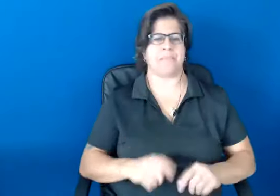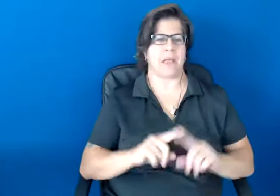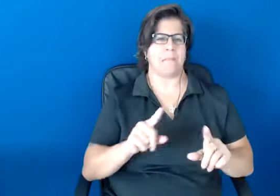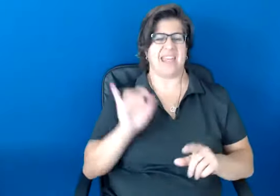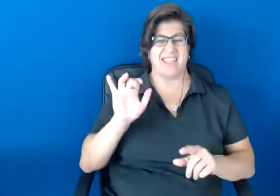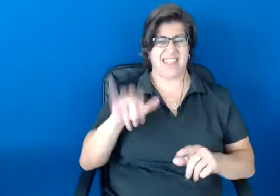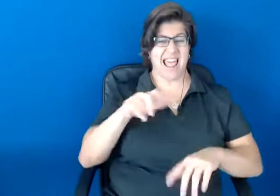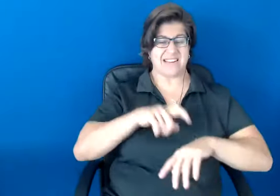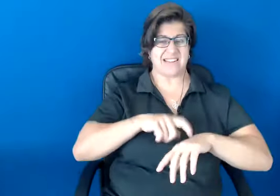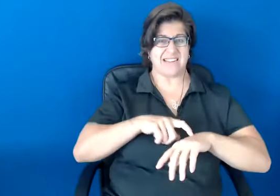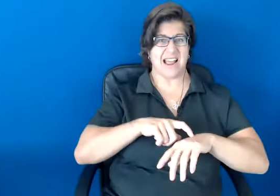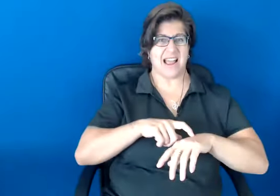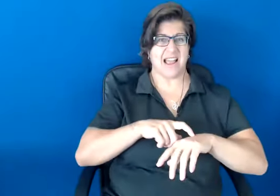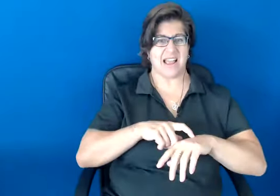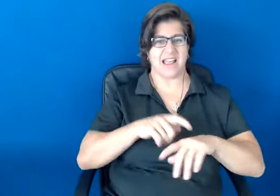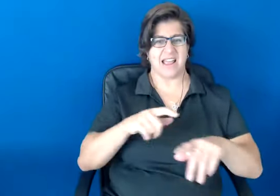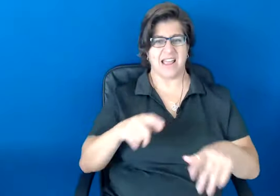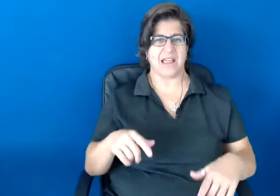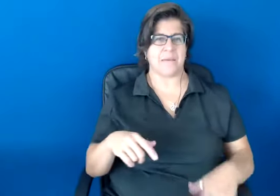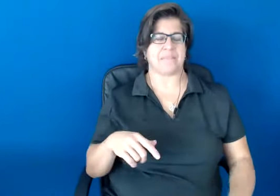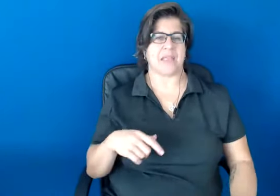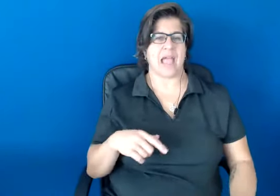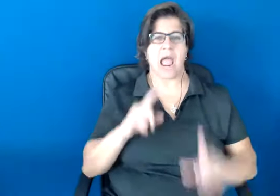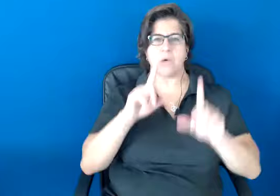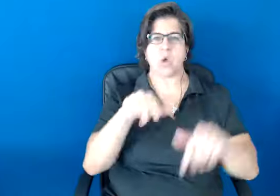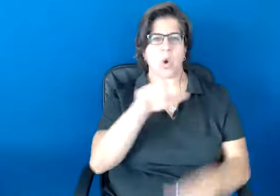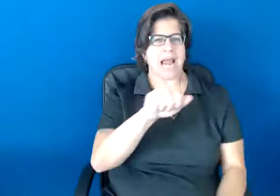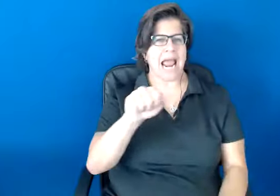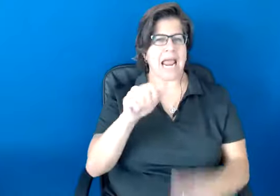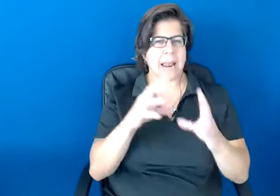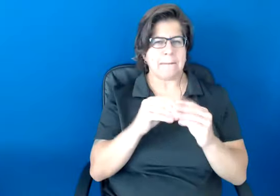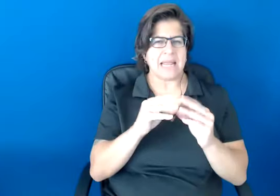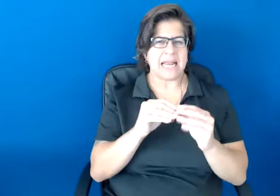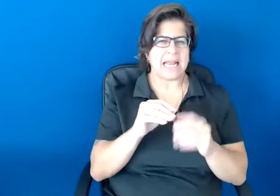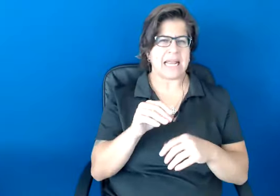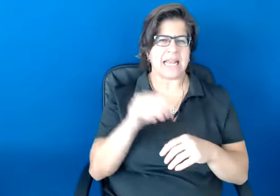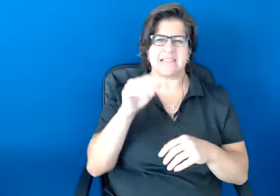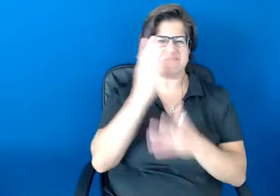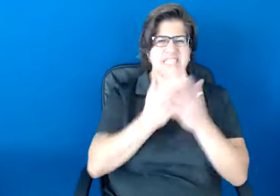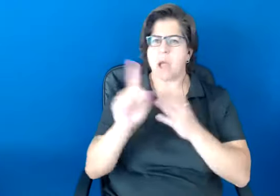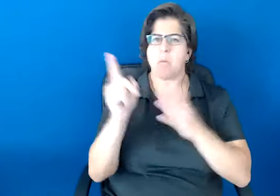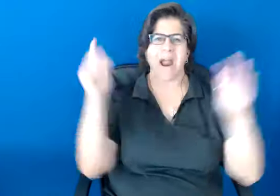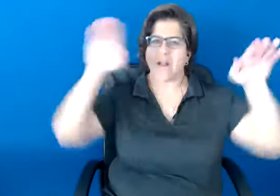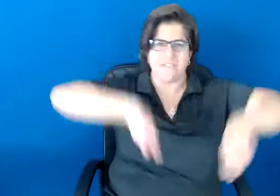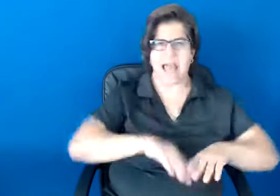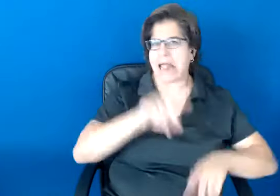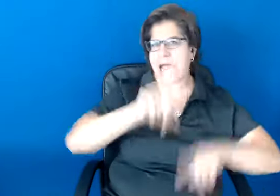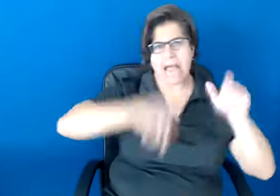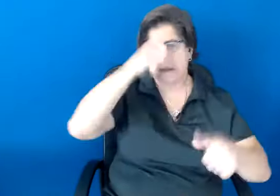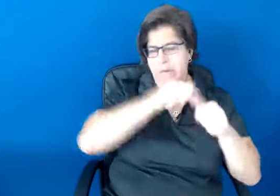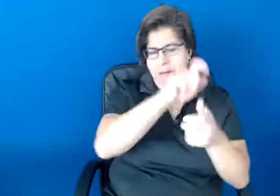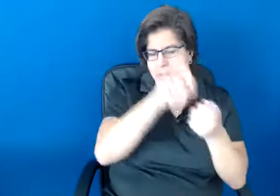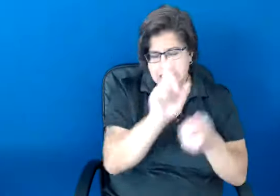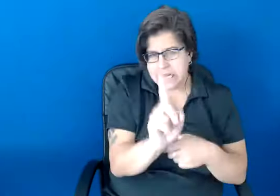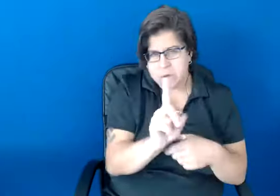the time I was living in the Simi Valley, and I was going to an AA meeting somewhere in the valley. Cannot remember exactly